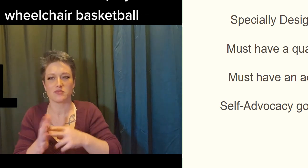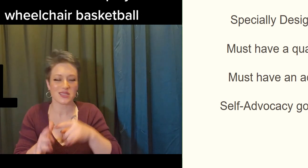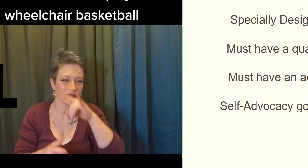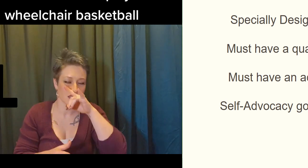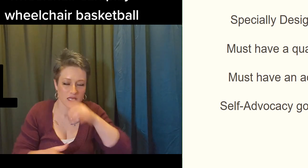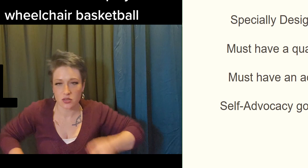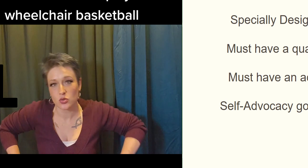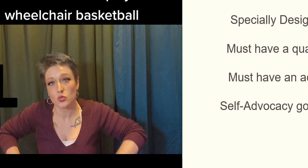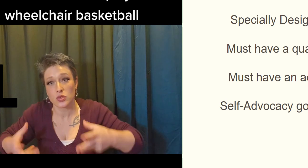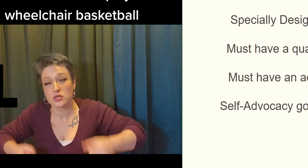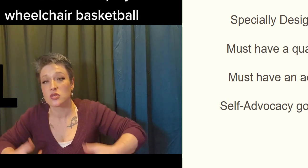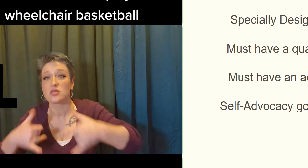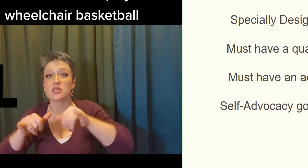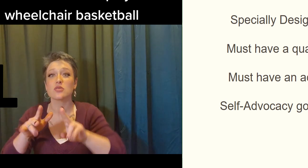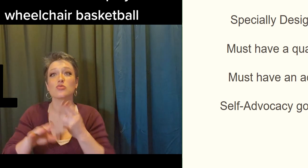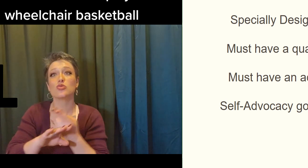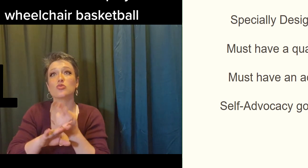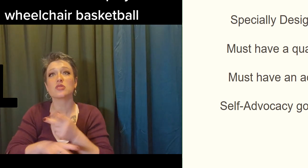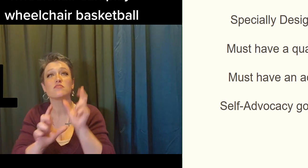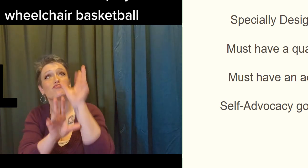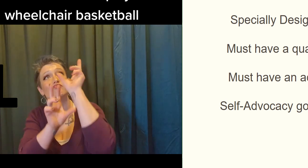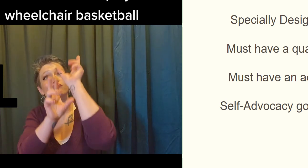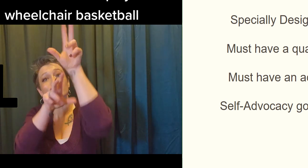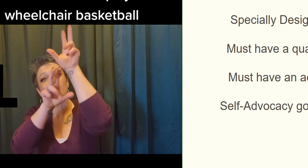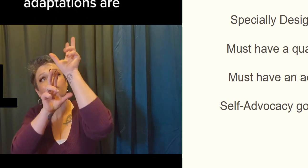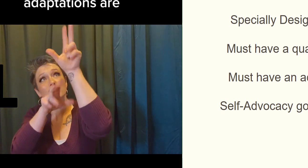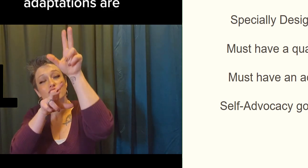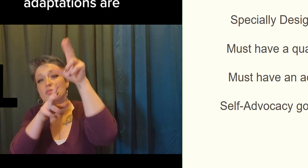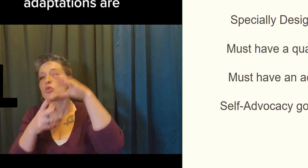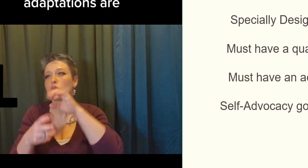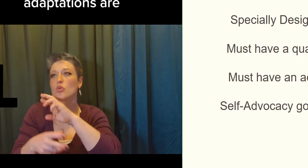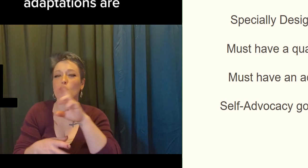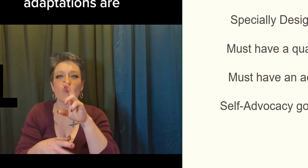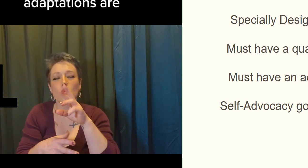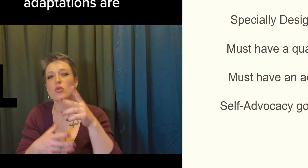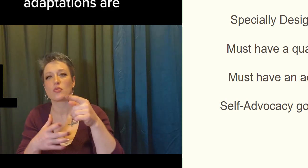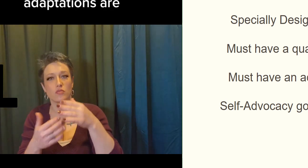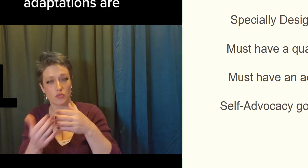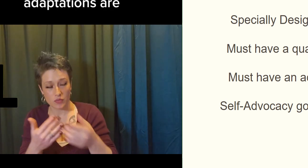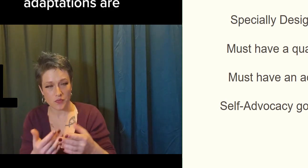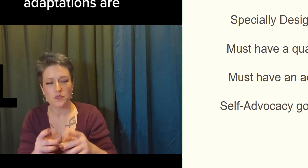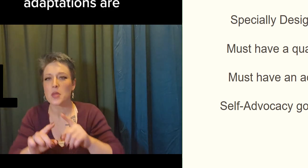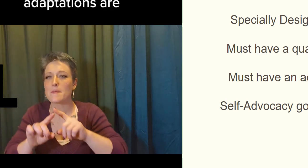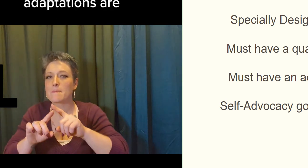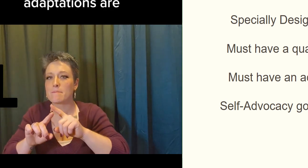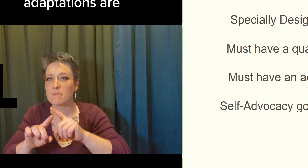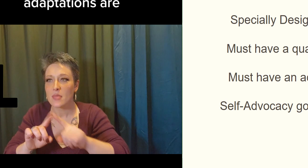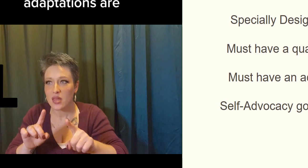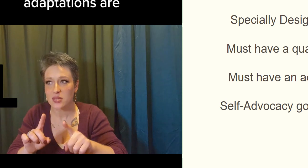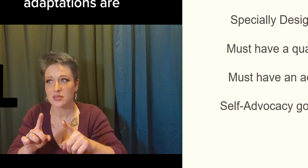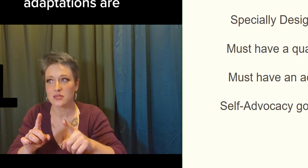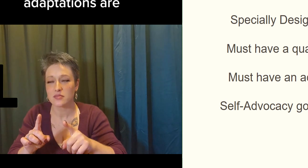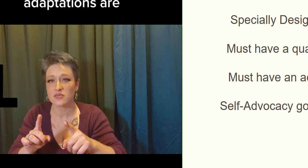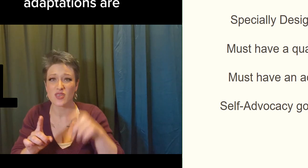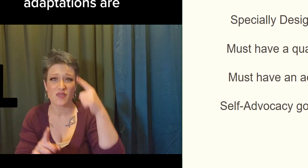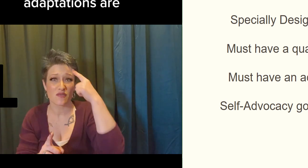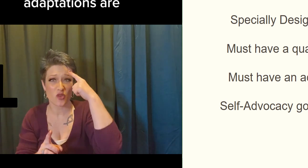that the student in a wheelchair can play wheelchair basketball, right? Or whatever